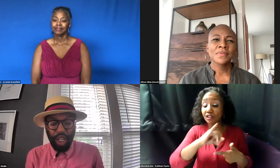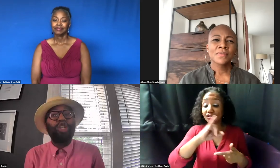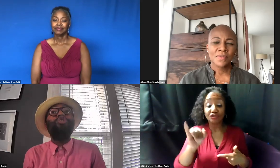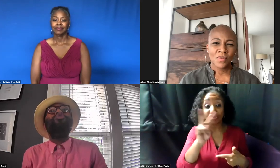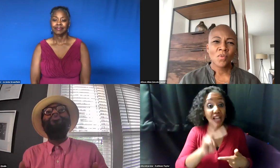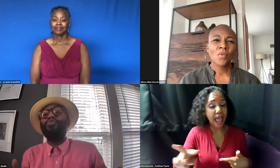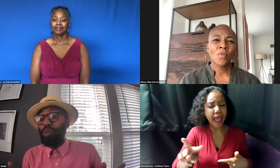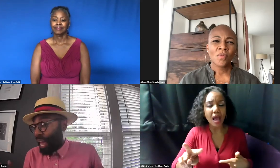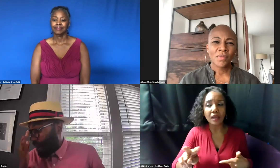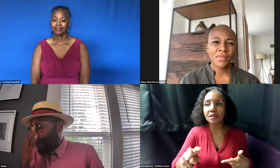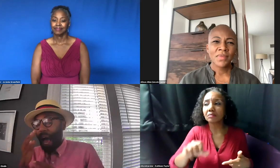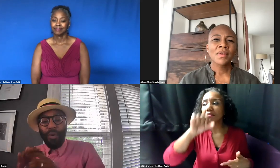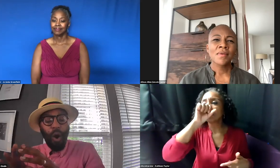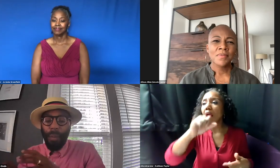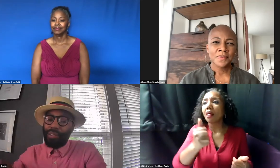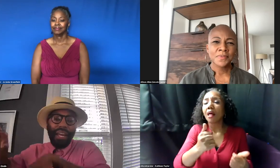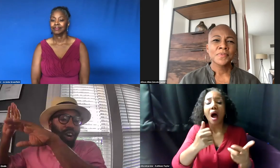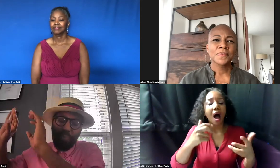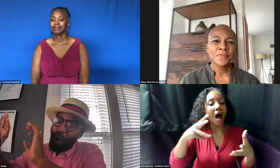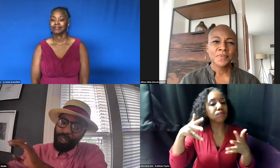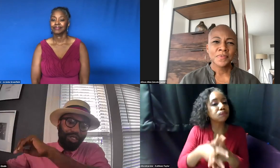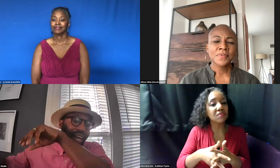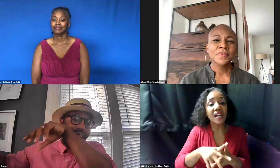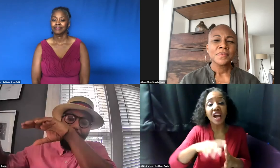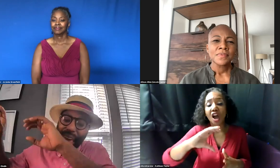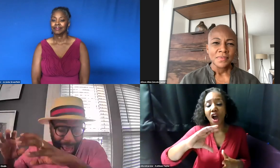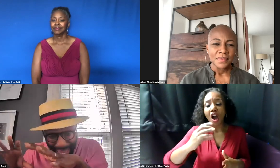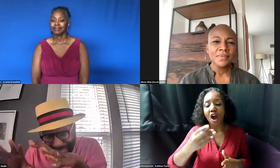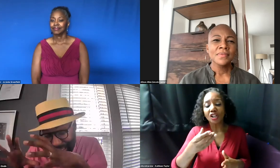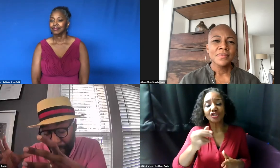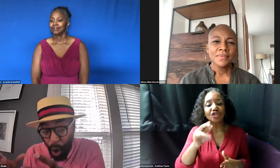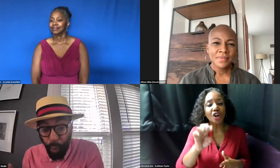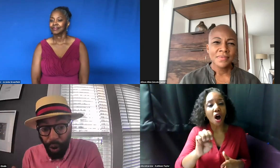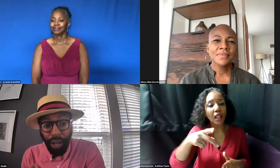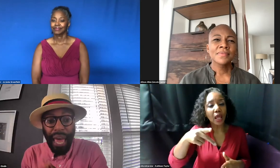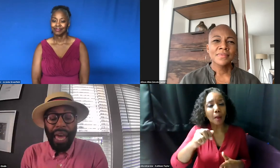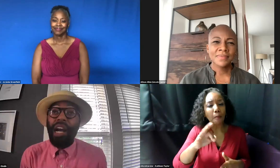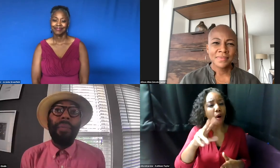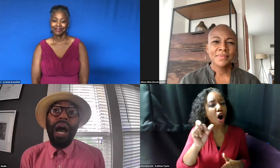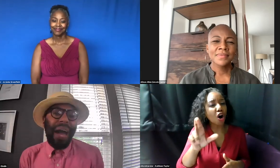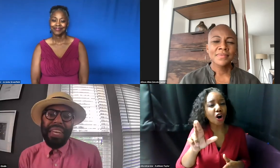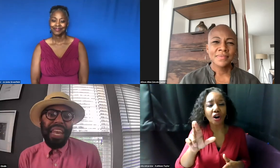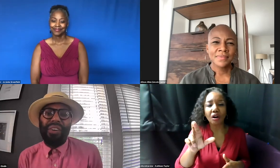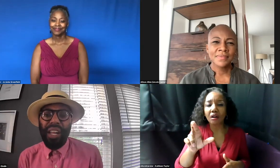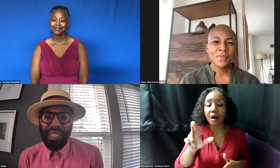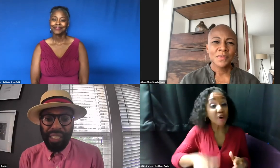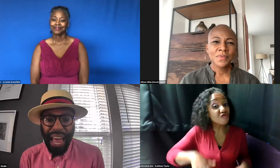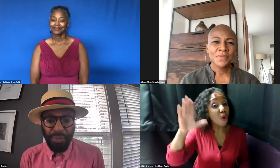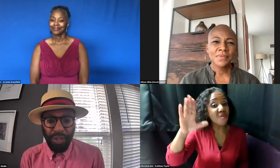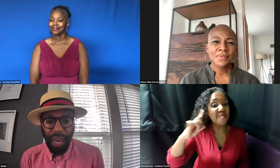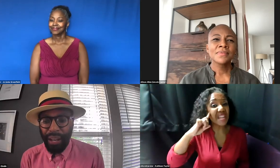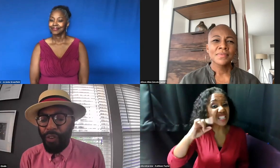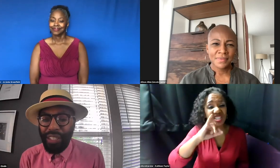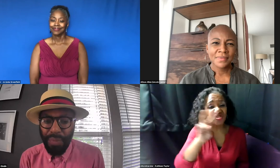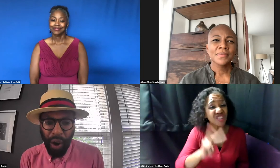now. Huge. Like I'm home, it's like Charlie Parker with Strings. It's my whole world. And coming up, I never listened to